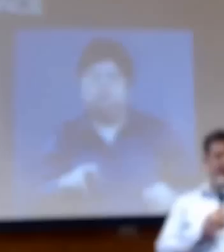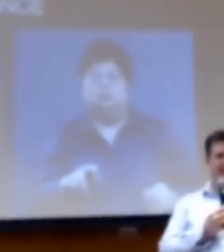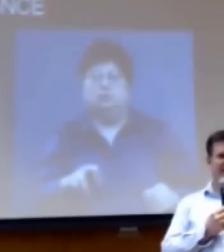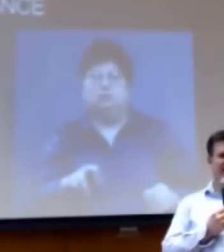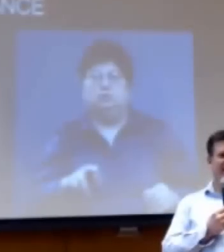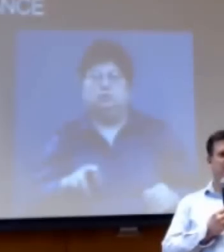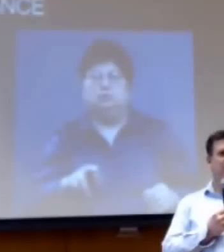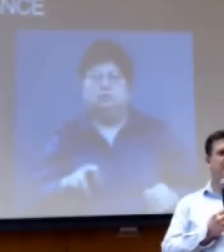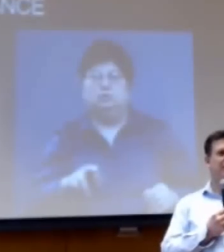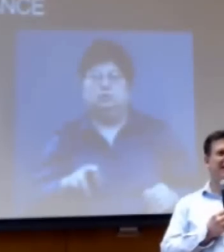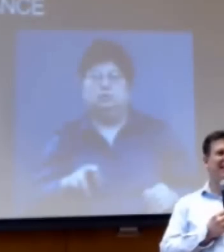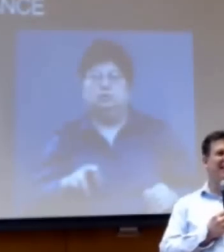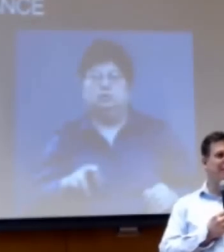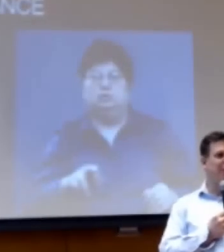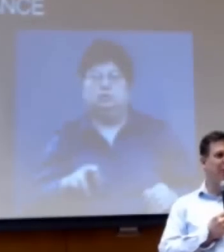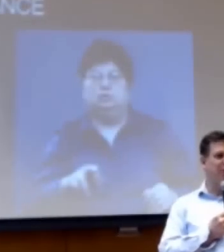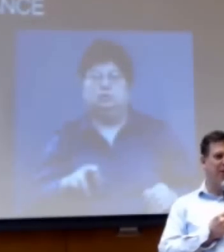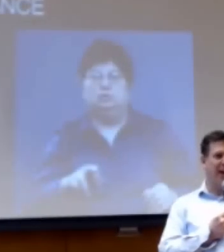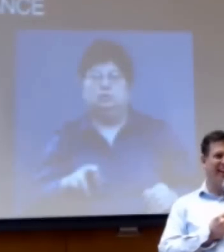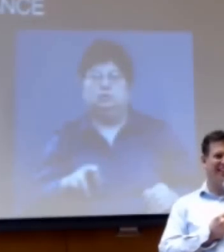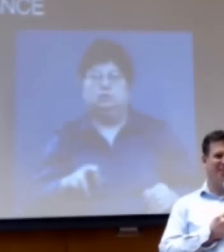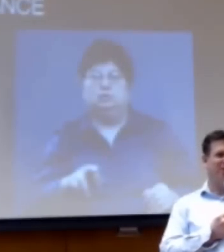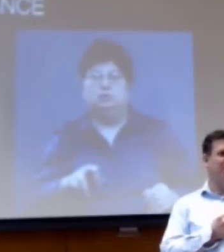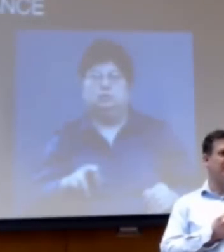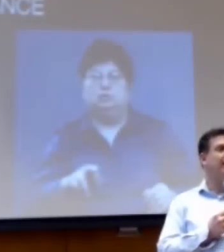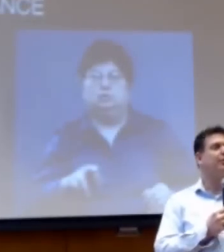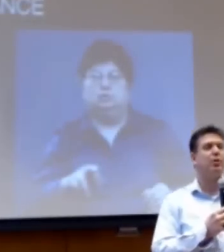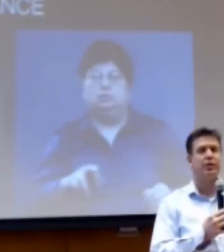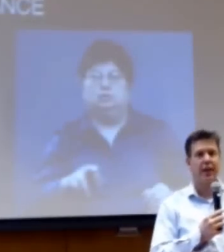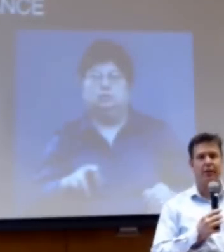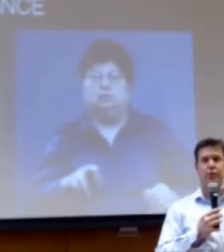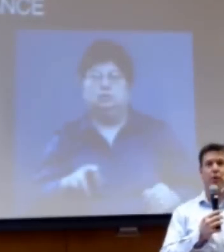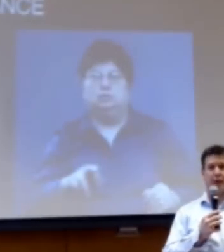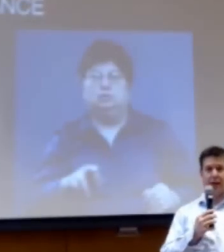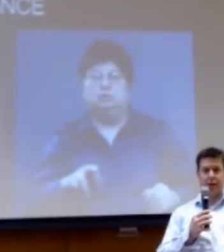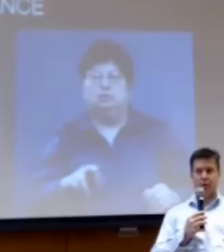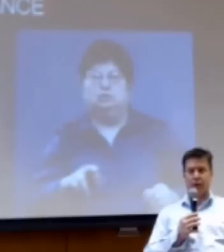right? You're actually seeing the least amount of my hand when I do this. Here's what it looks like if you do it all together, quickly.